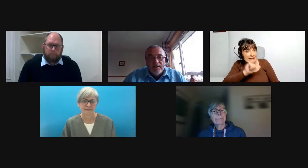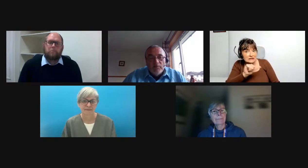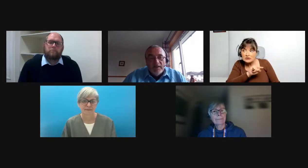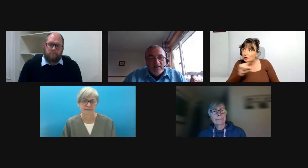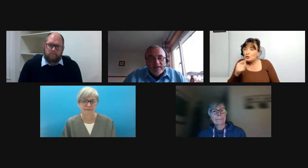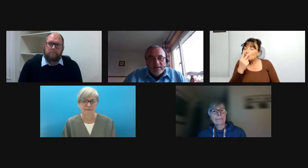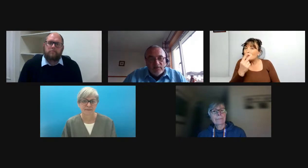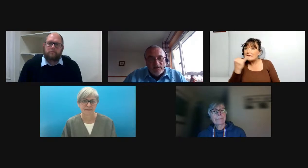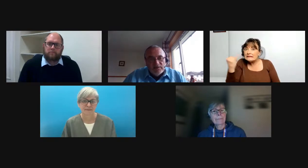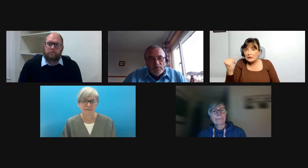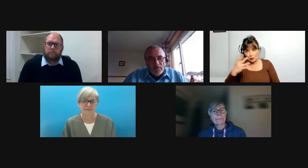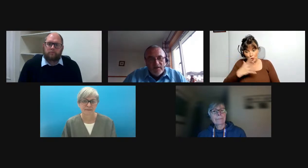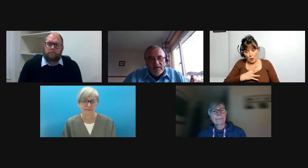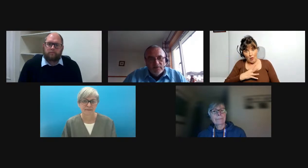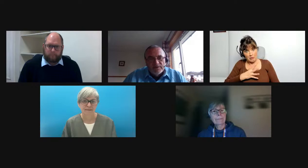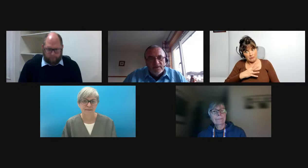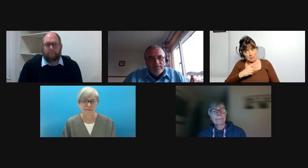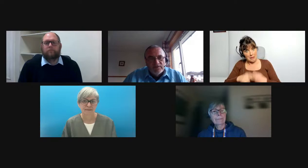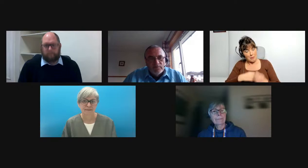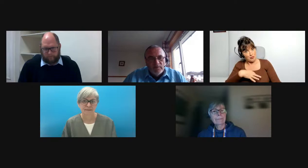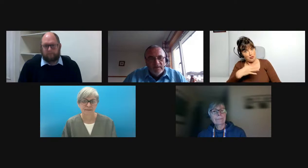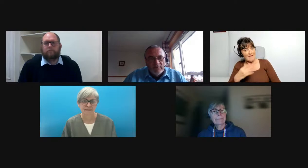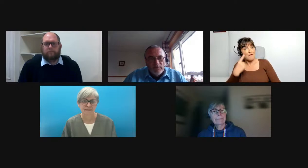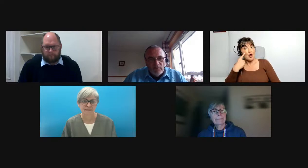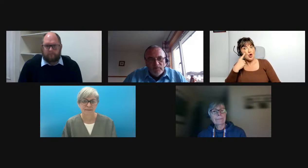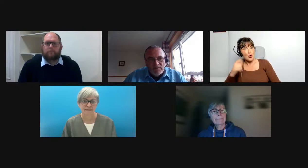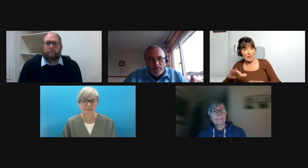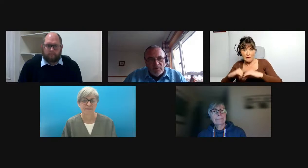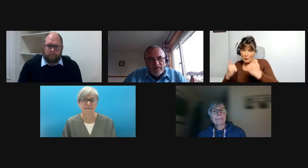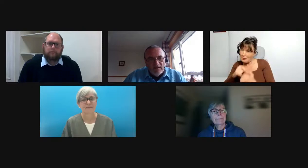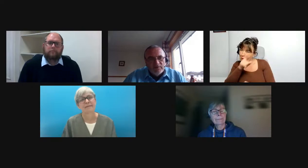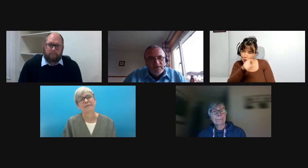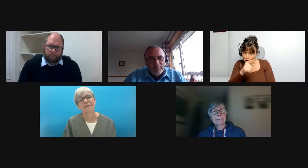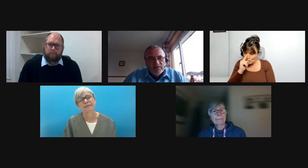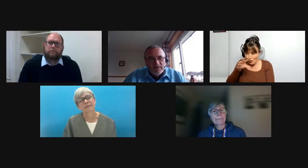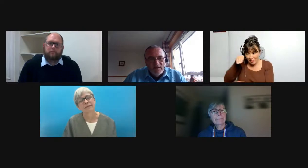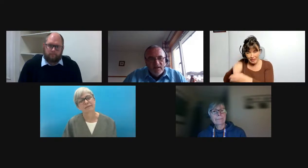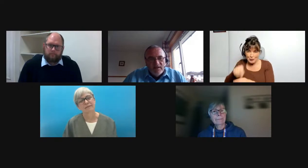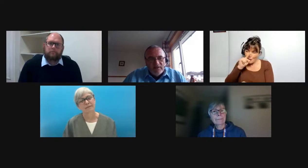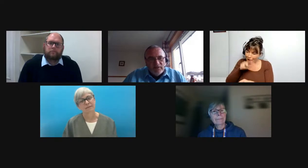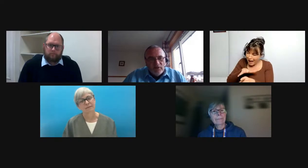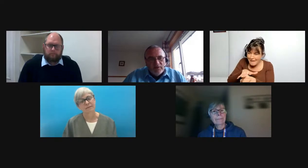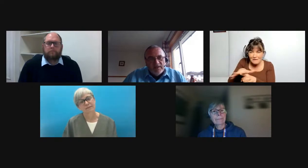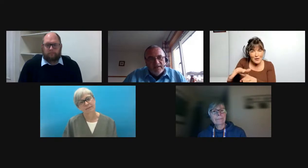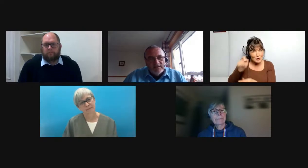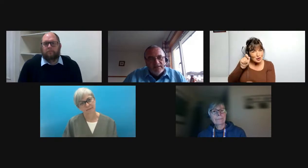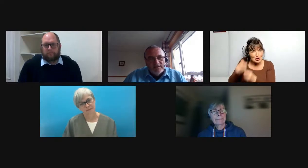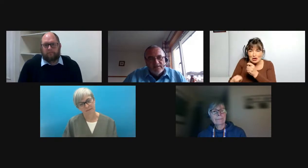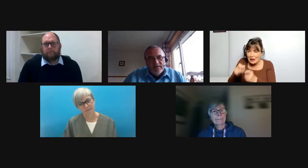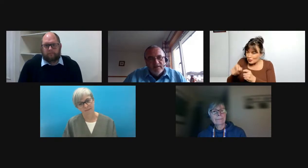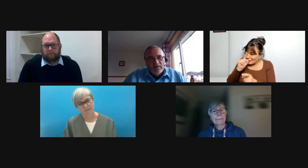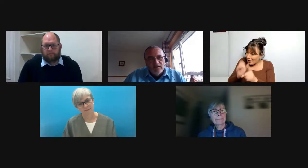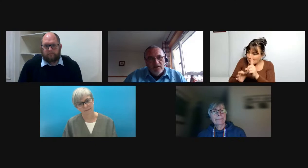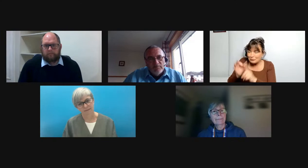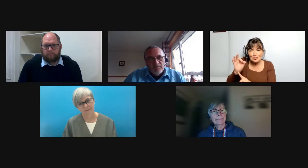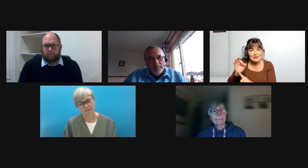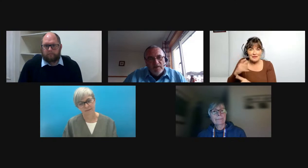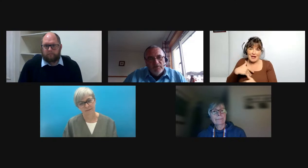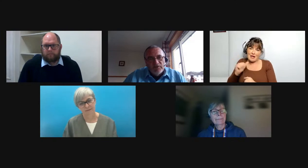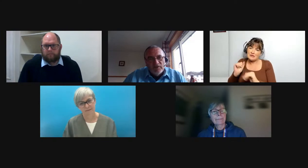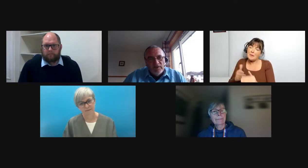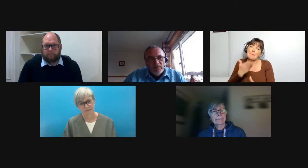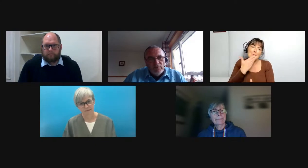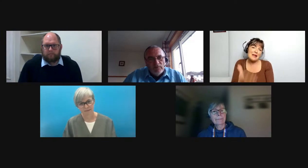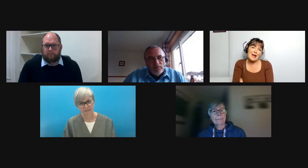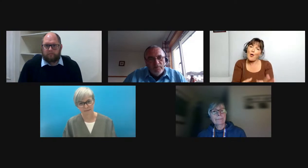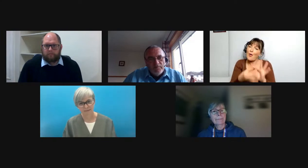in making a difference within the health service, making improvements within the health service, to contact us and come